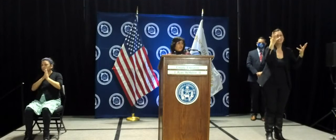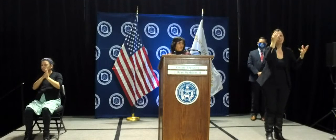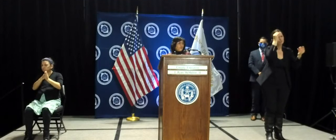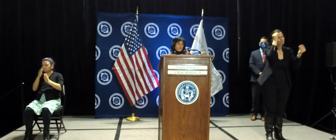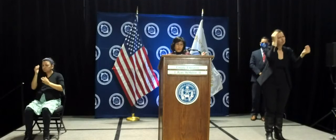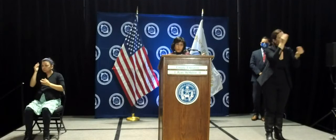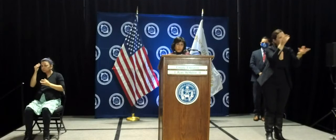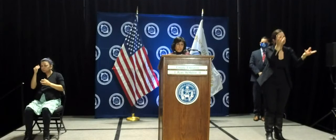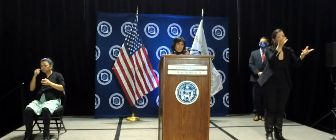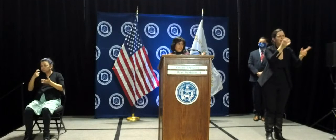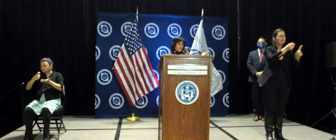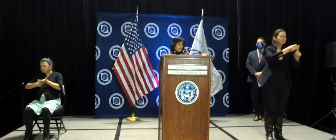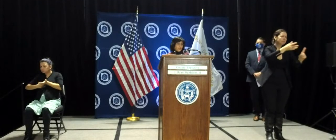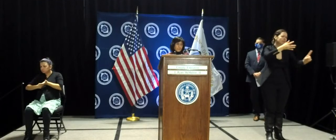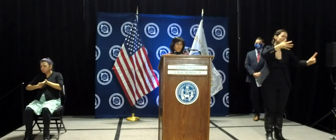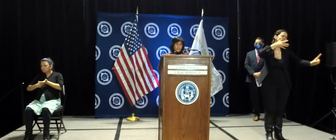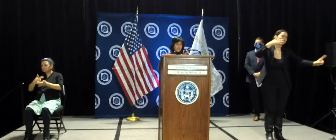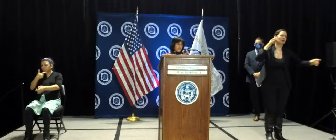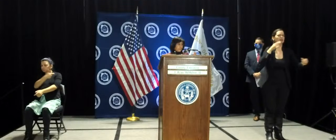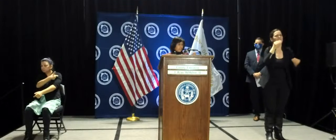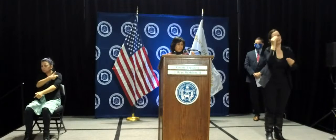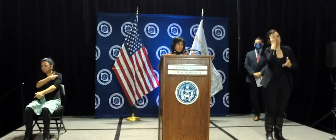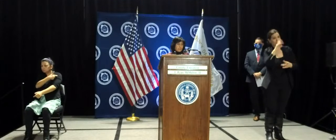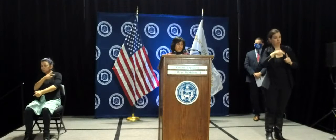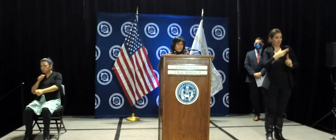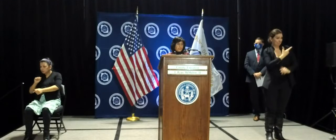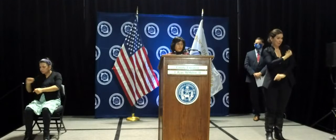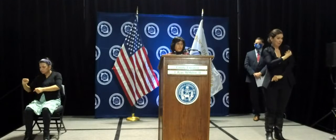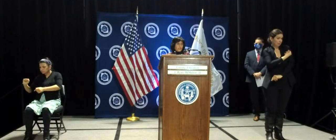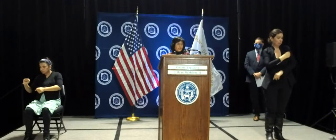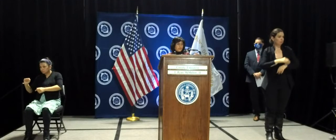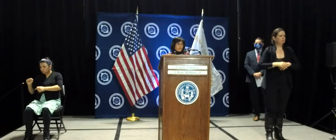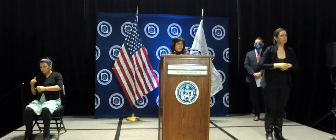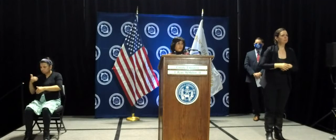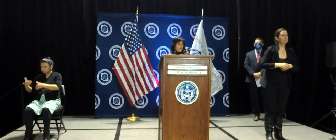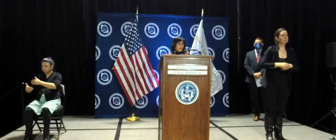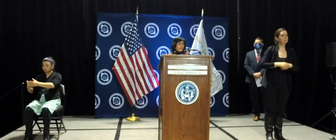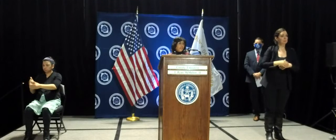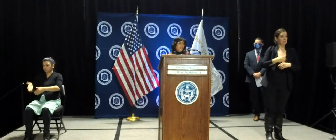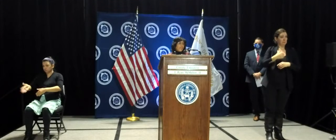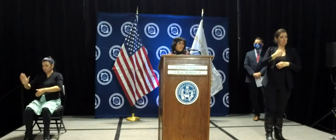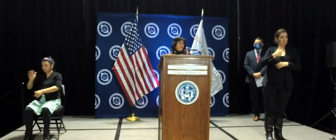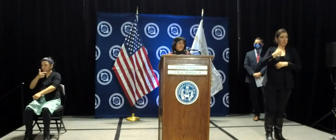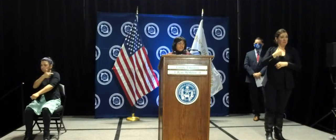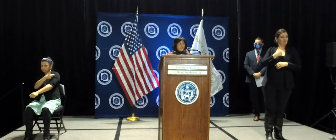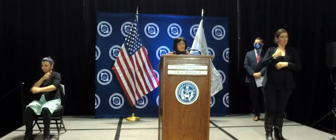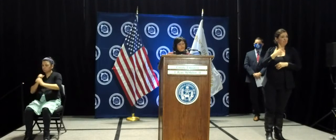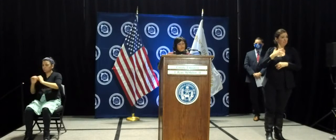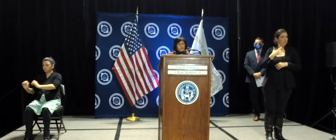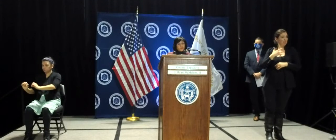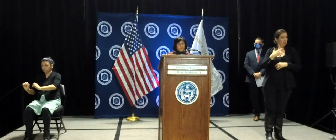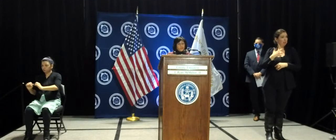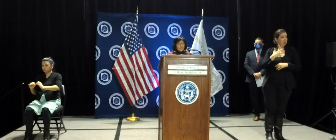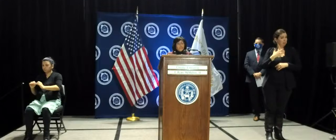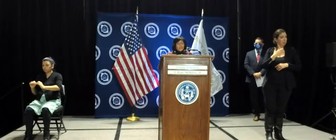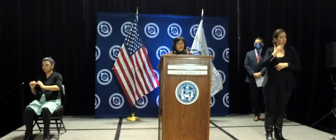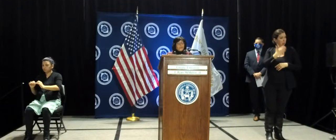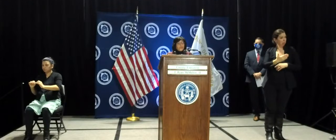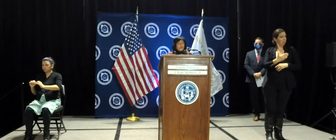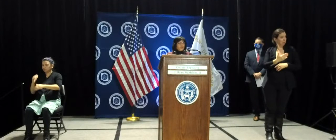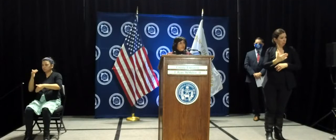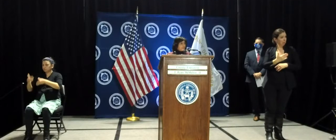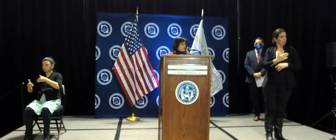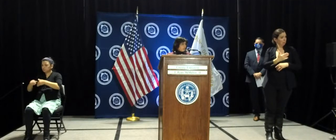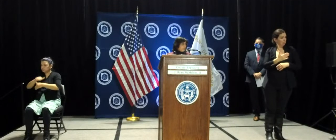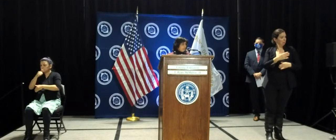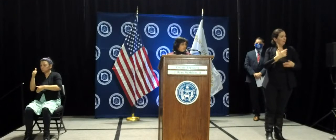listened to the whole weekend for their guidance. They had in terms of approval, as well as continue to do so.